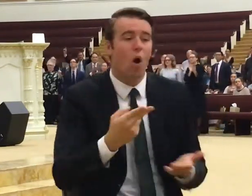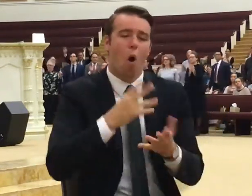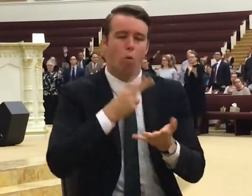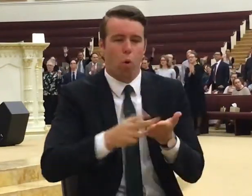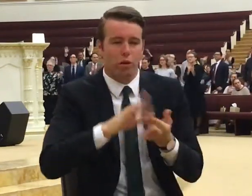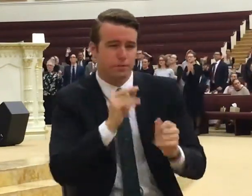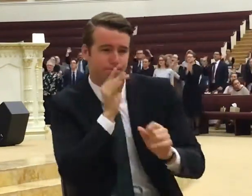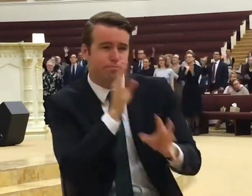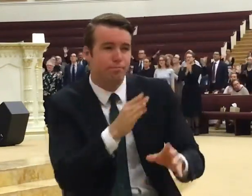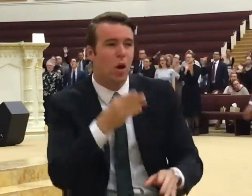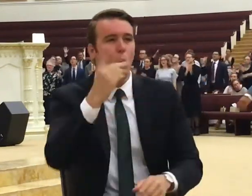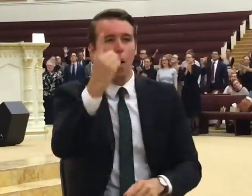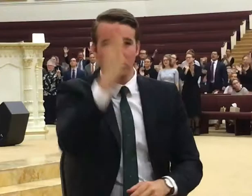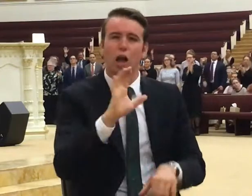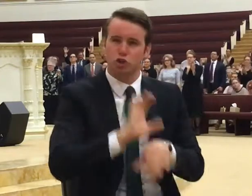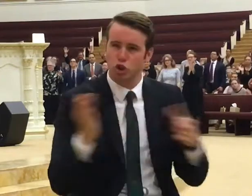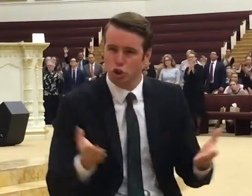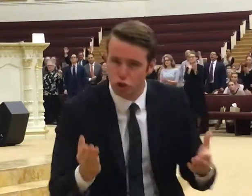holiness church.